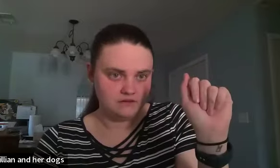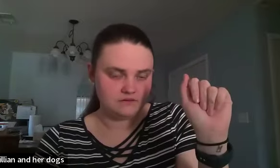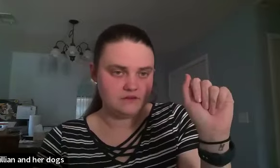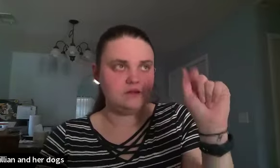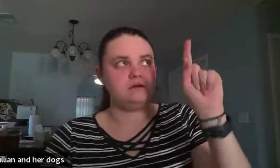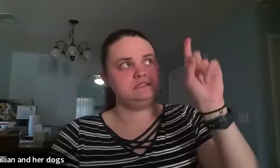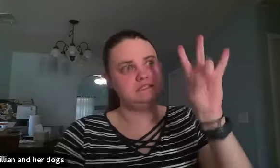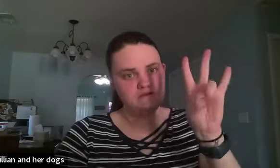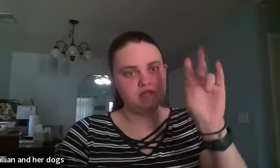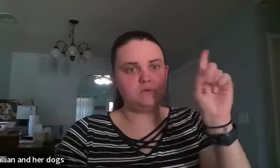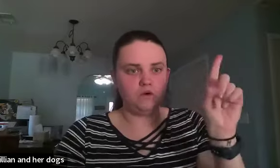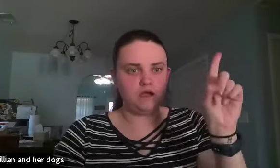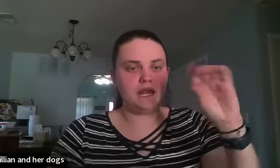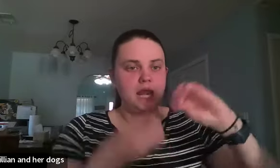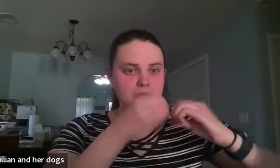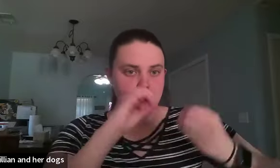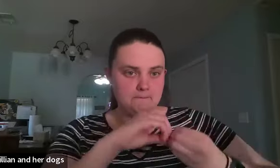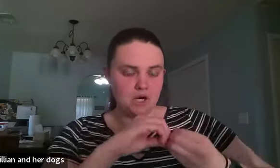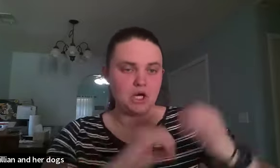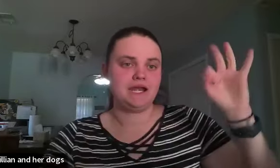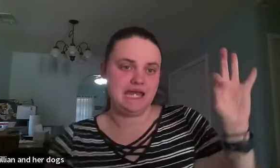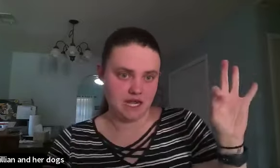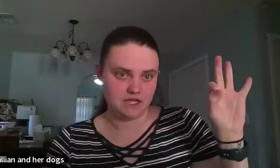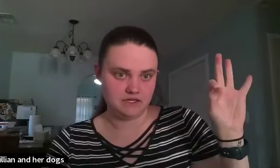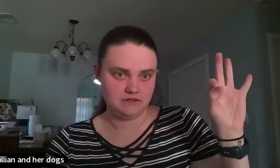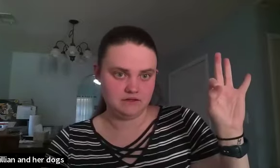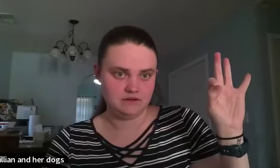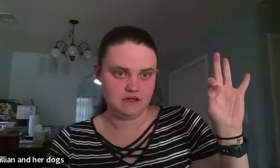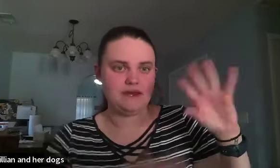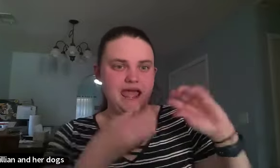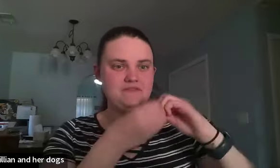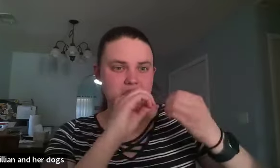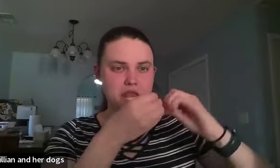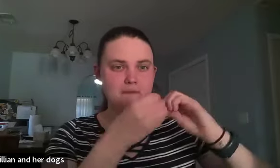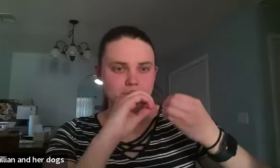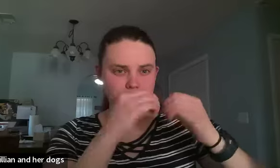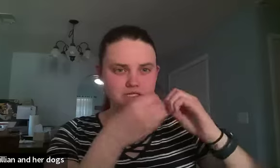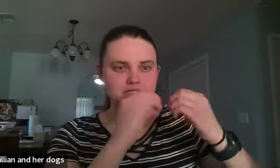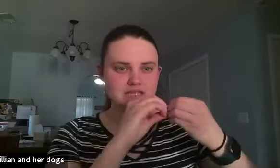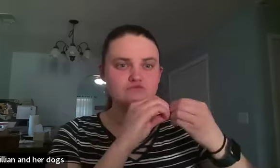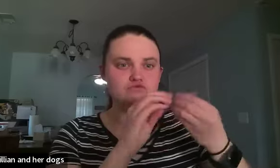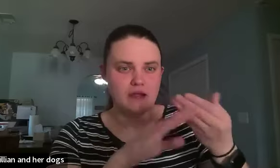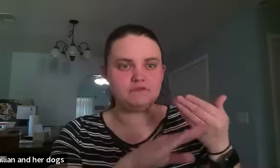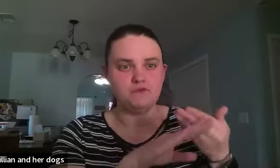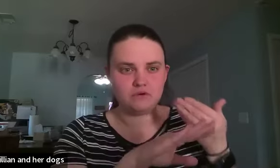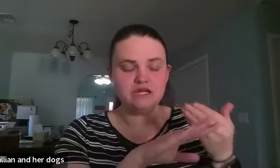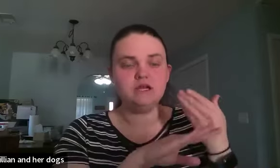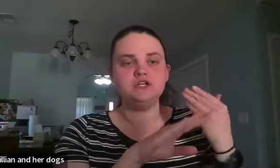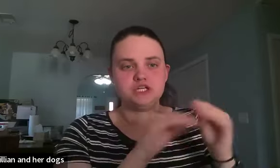Florida 71 number 9. I would add that number sign right before it